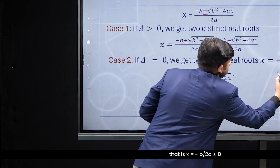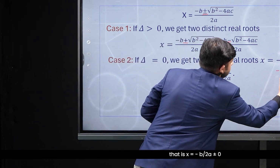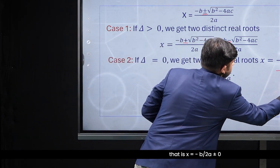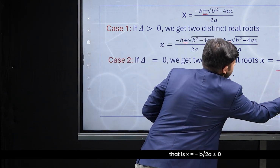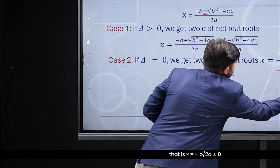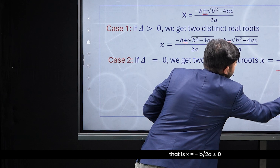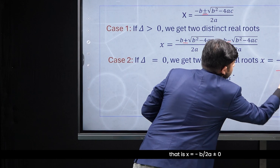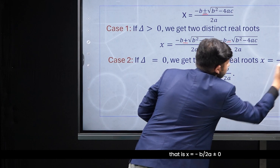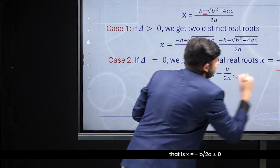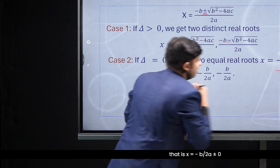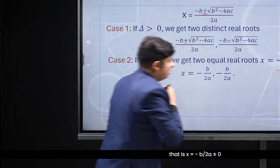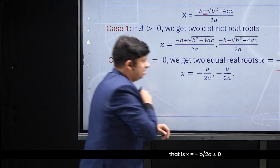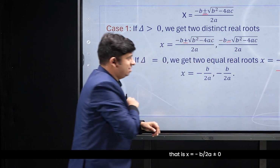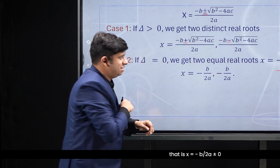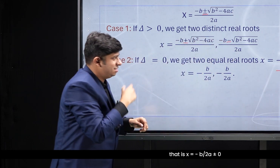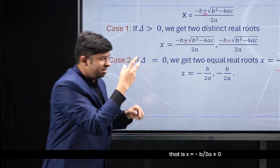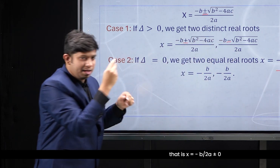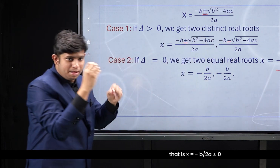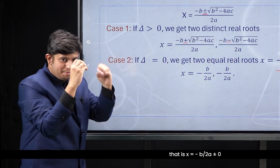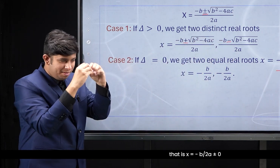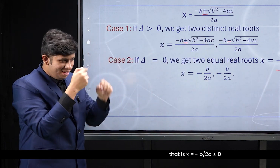x equal to minus b by 2a plus or minus 0,